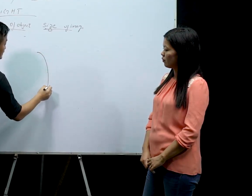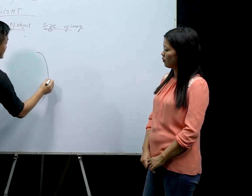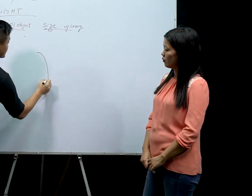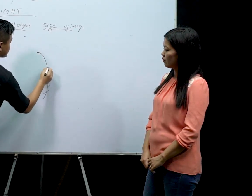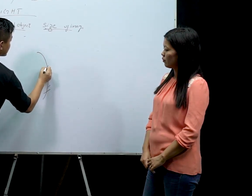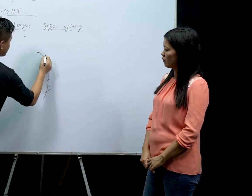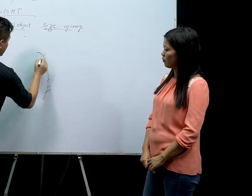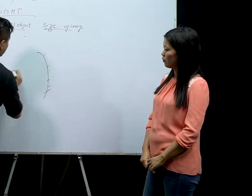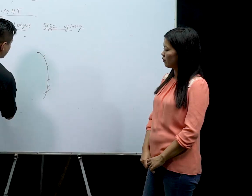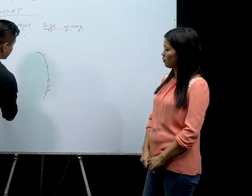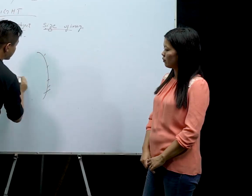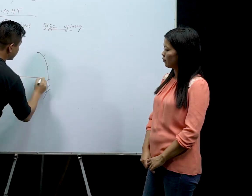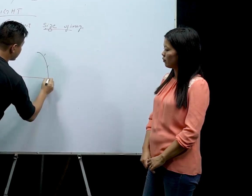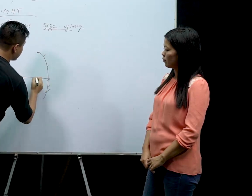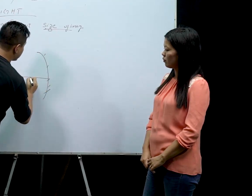our mirror.